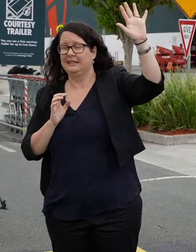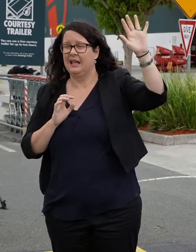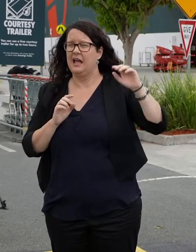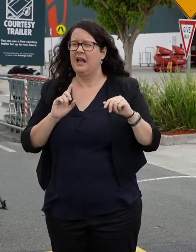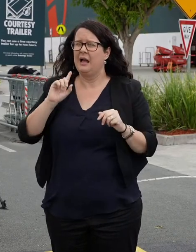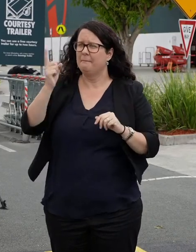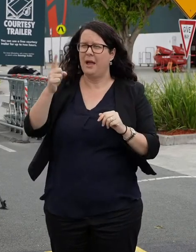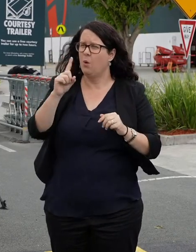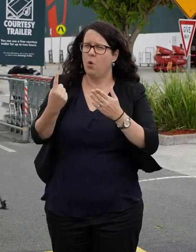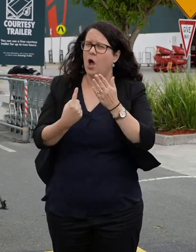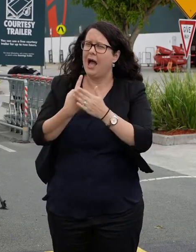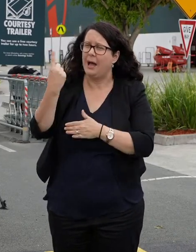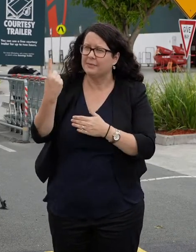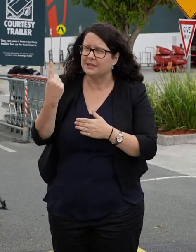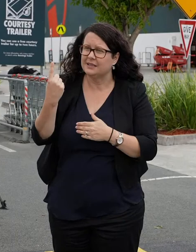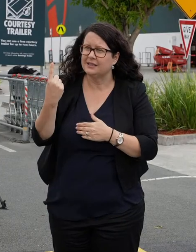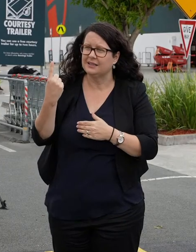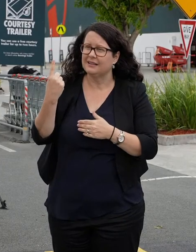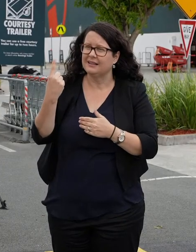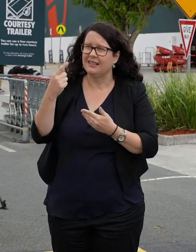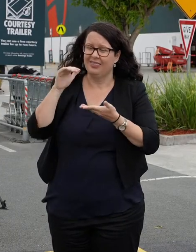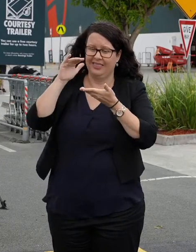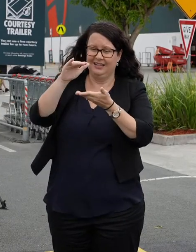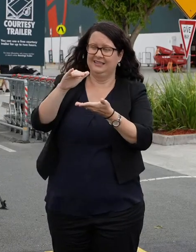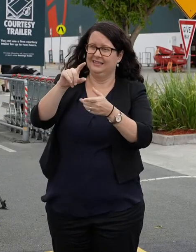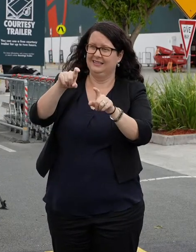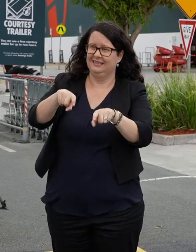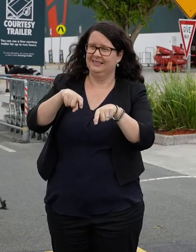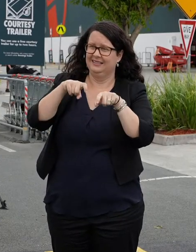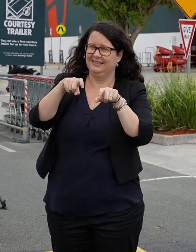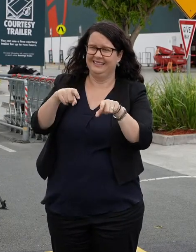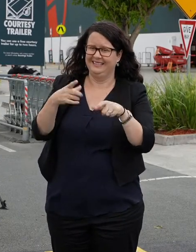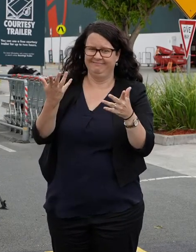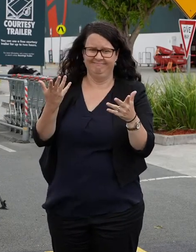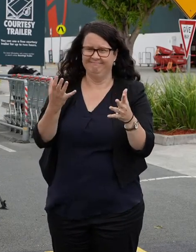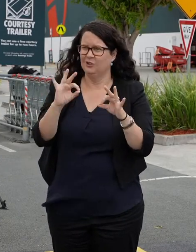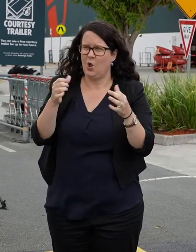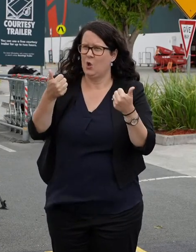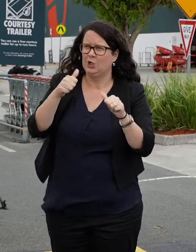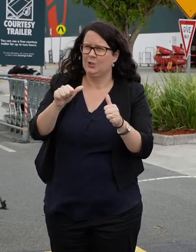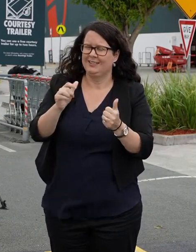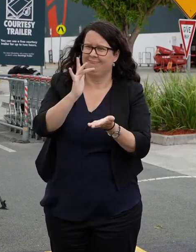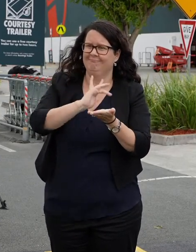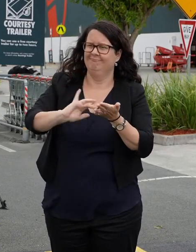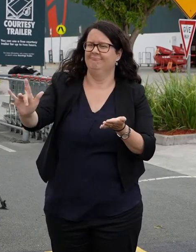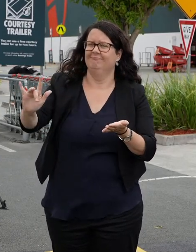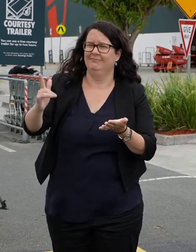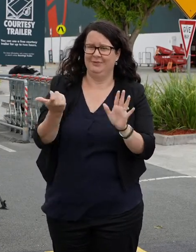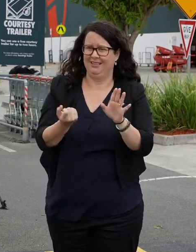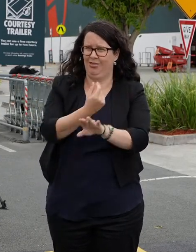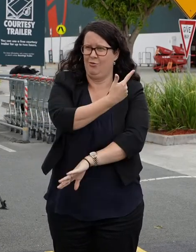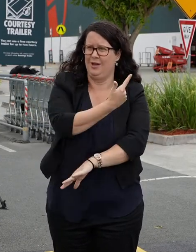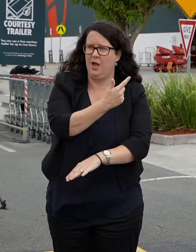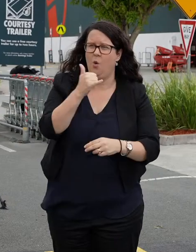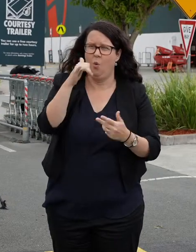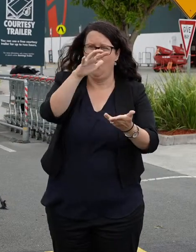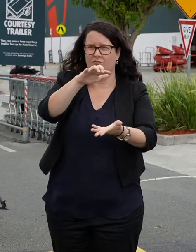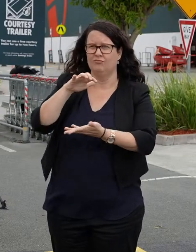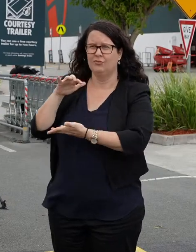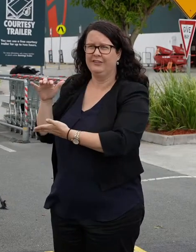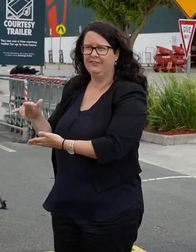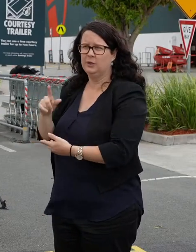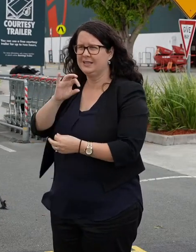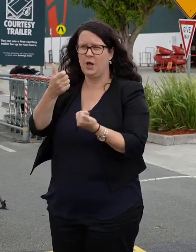ended up seeing is those vaccines have either had to be removed or they've expired. They just haven't been able to use the